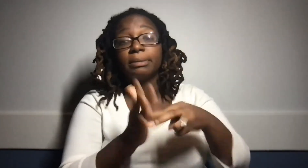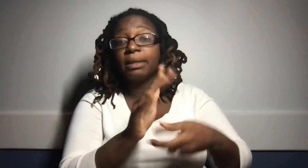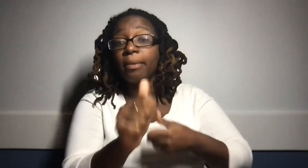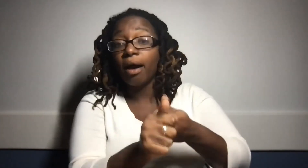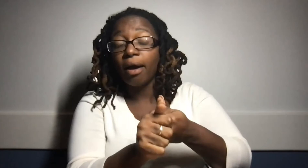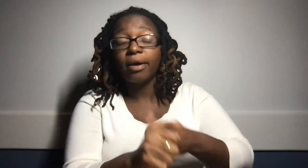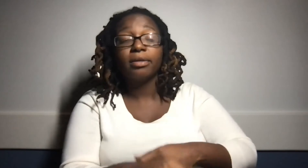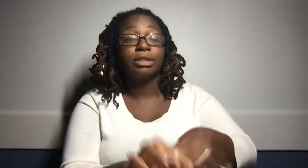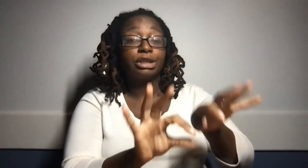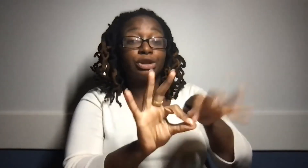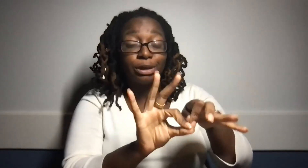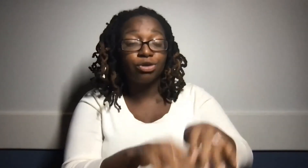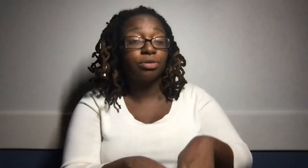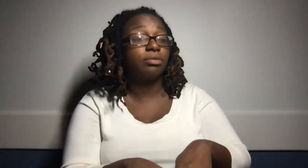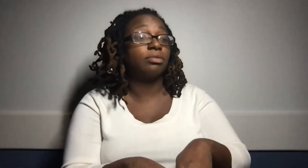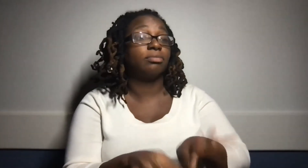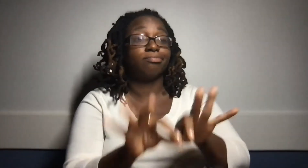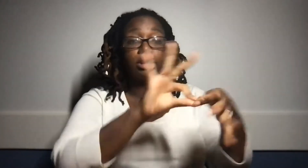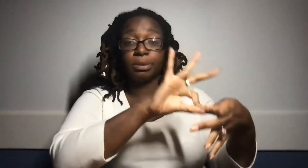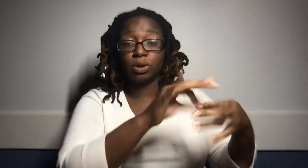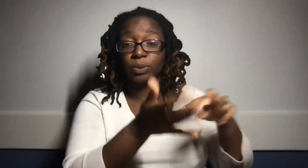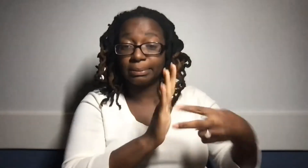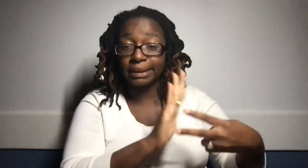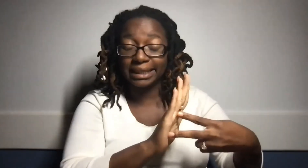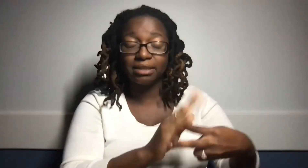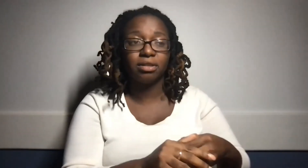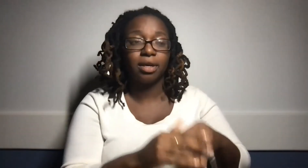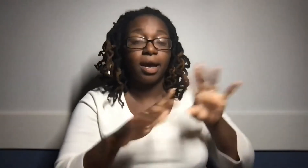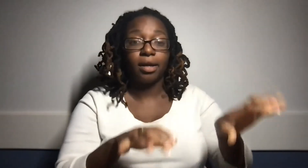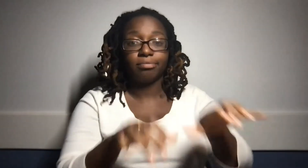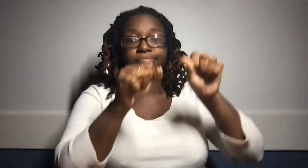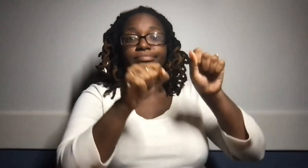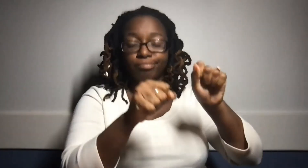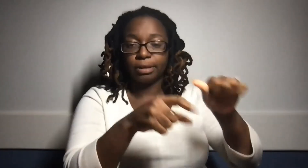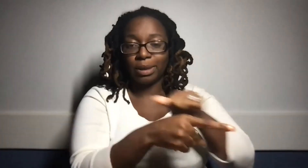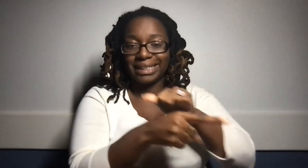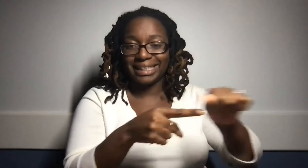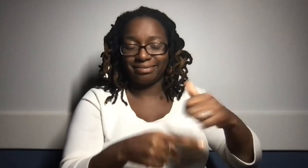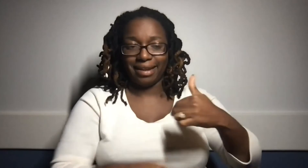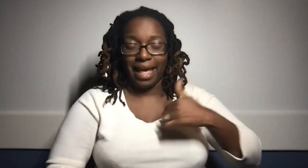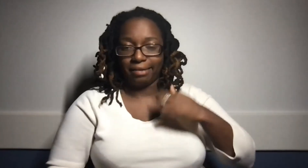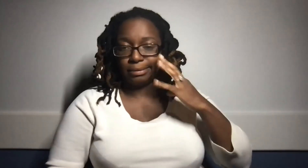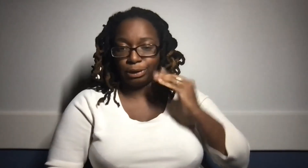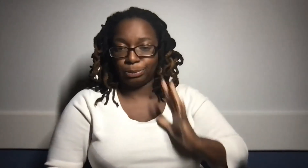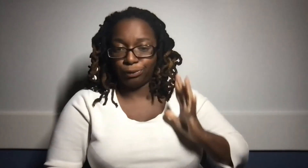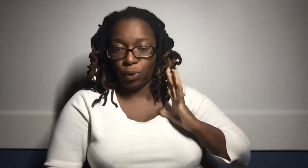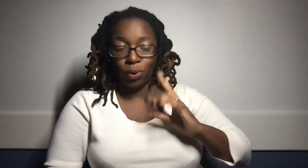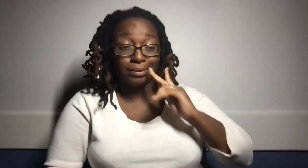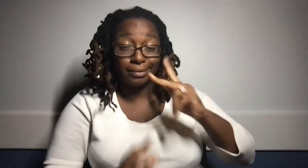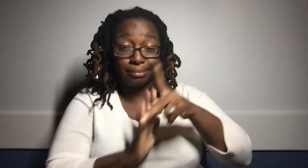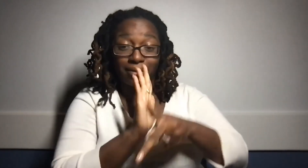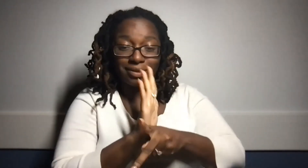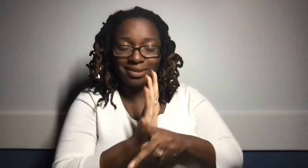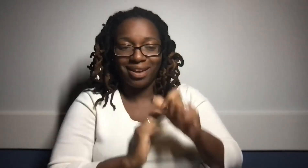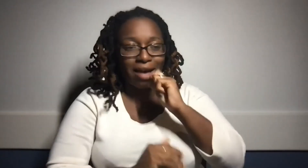practice in the community on a daily basis. I have seen firsthand how challenging it is to deal with policies that have not been